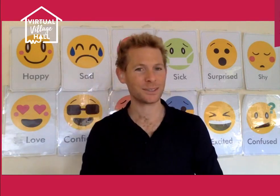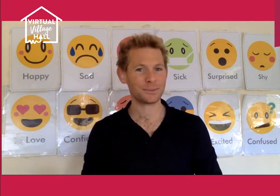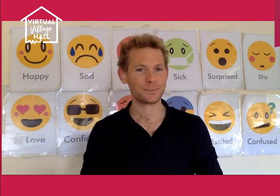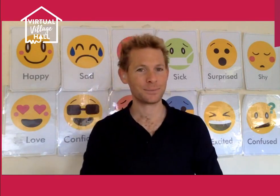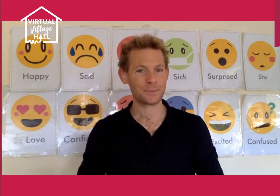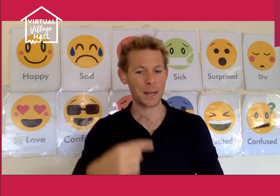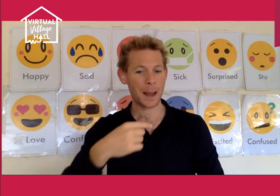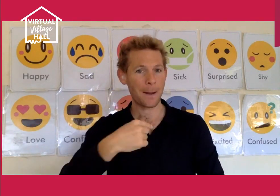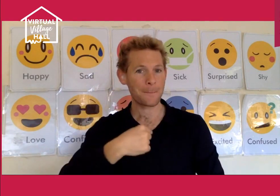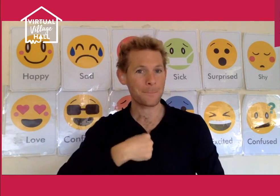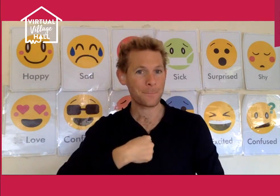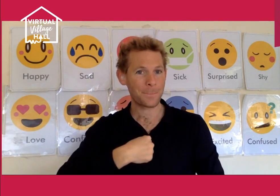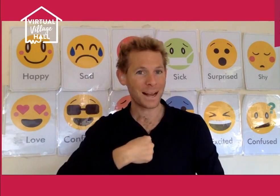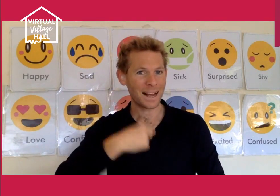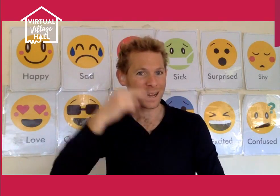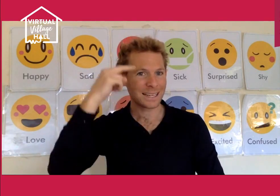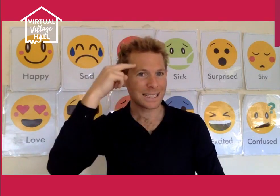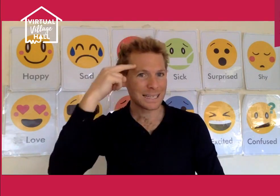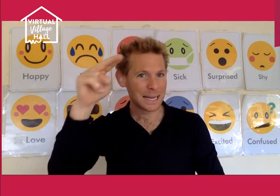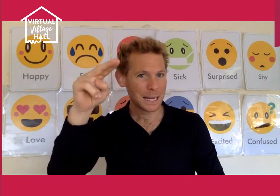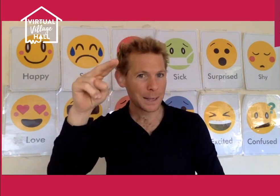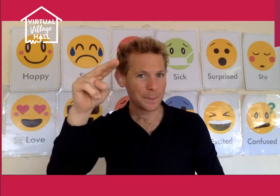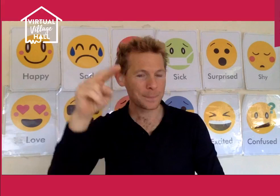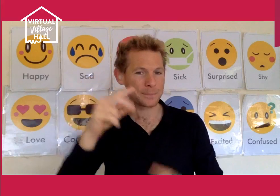Hello, are you well? What's your name?